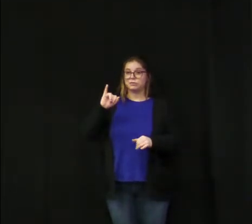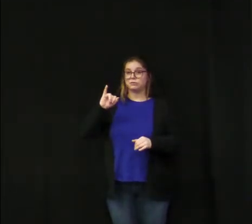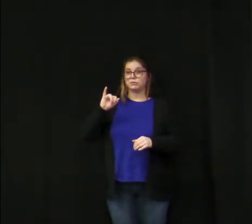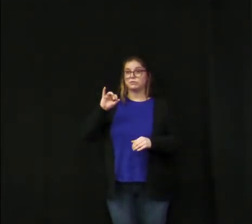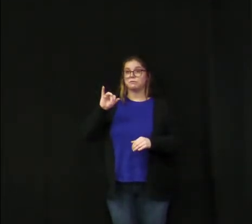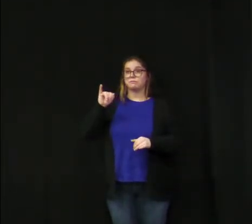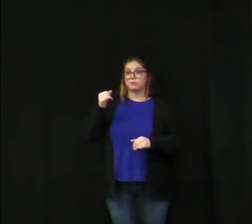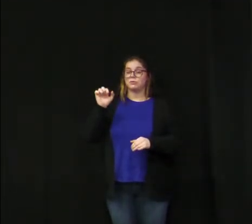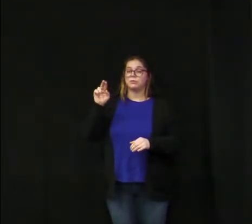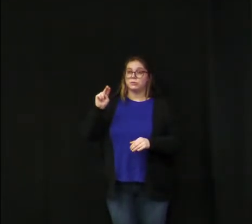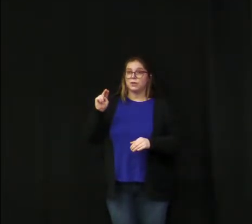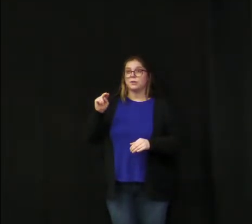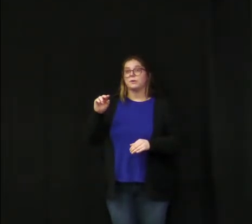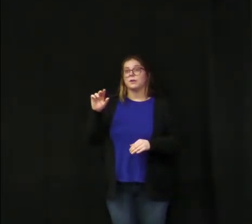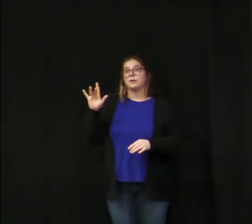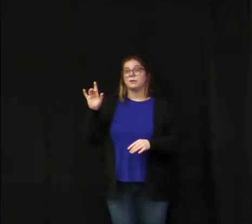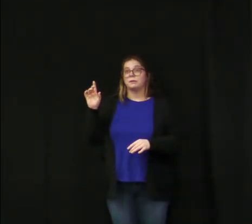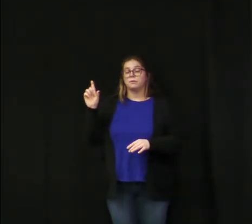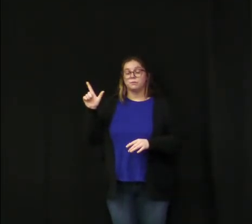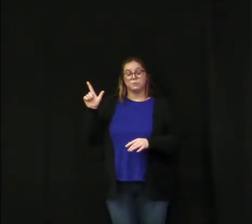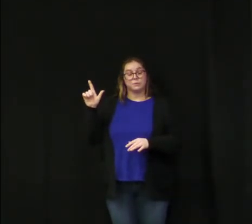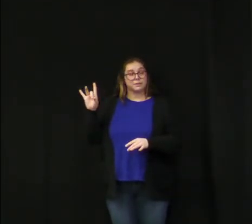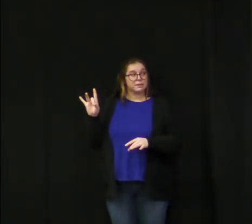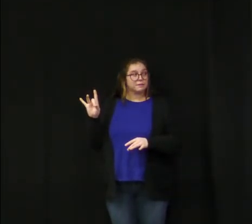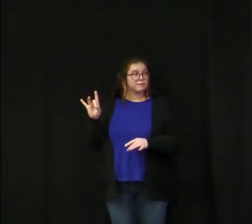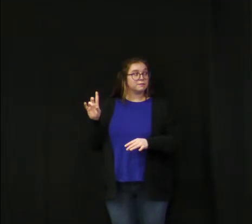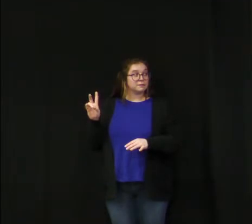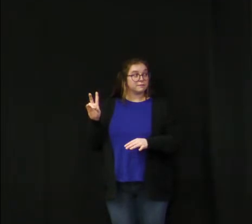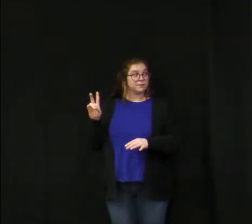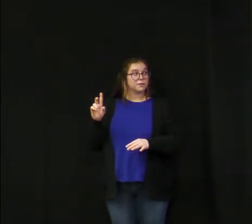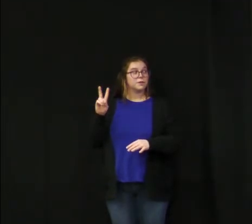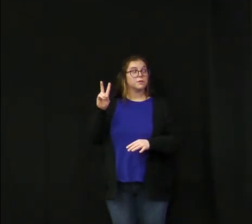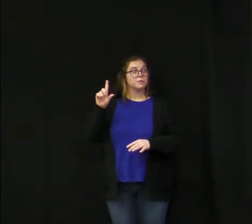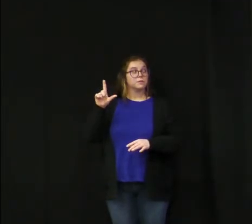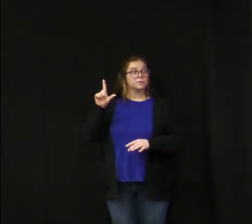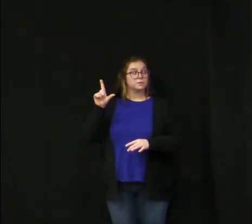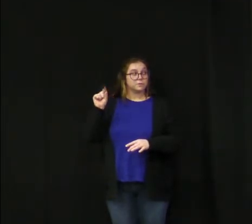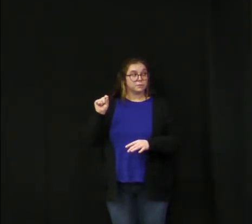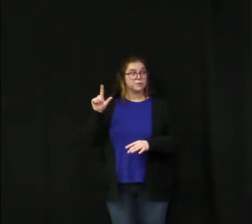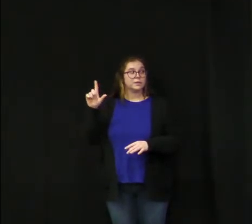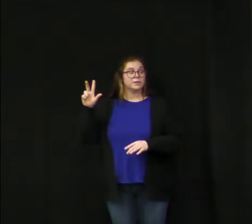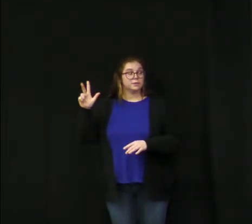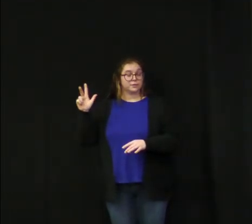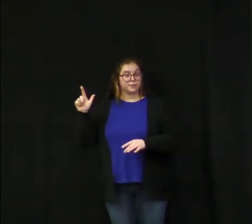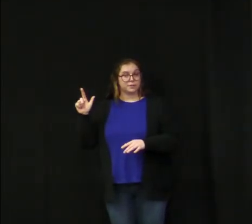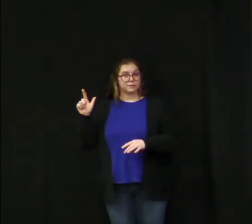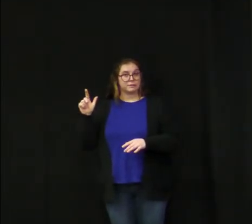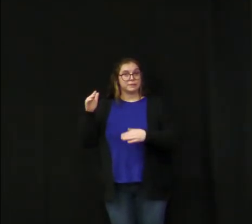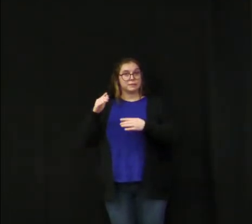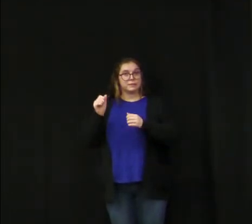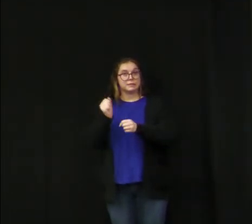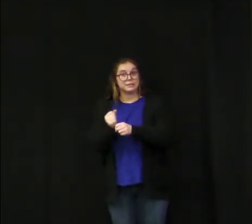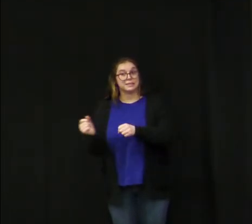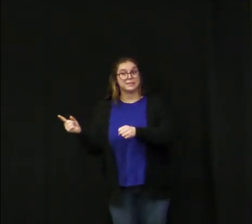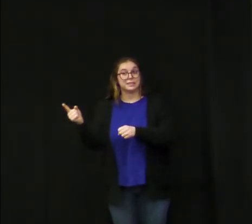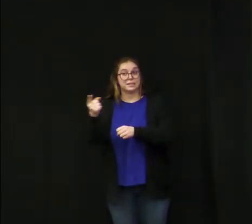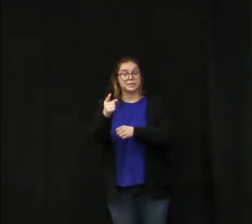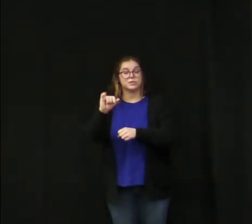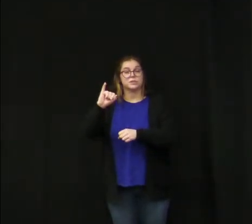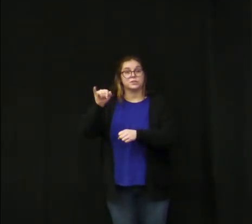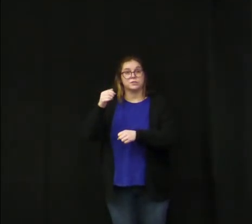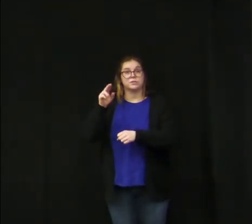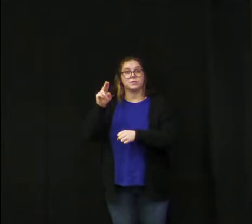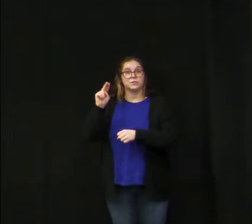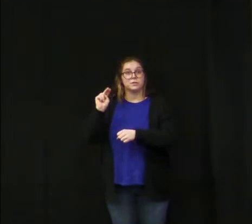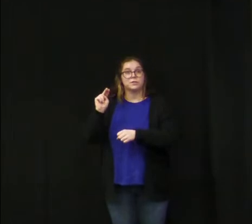right? So we're looking at January 27th of 2023 until January 26th of 2024. So